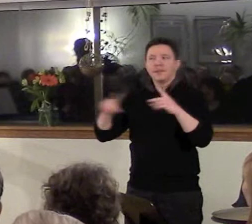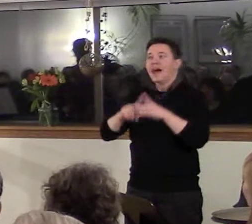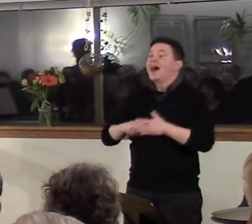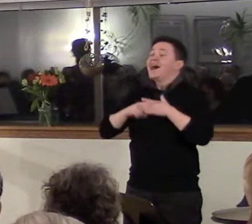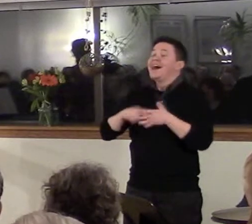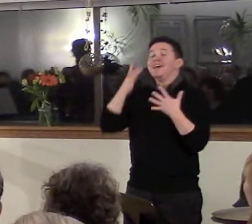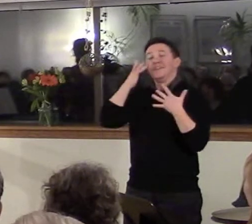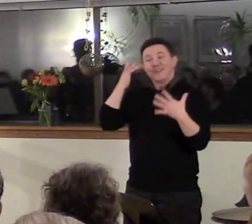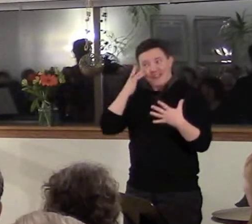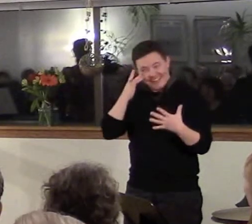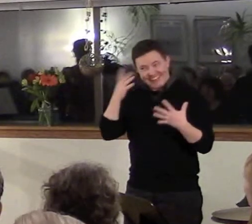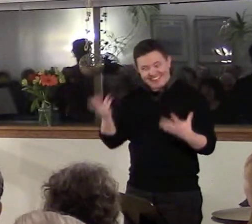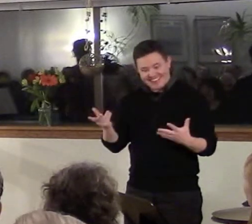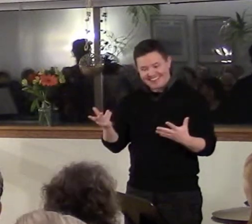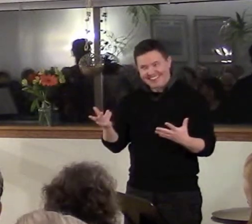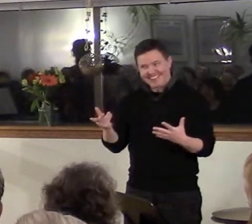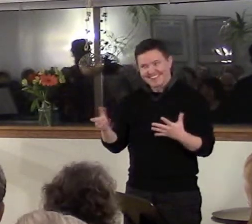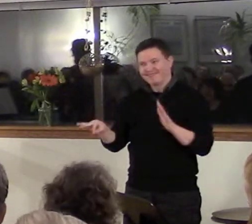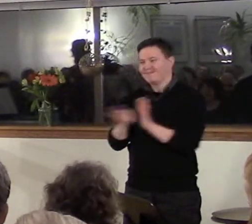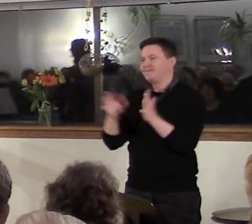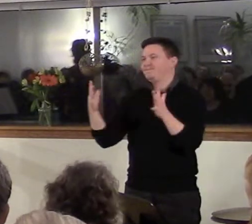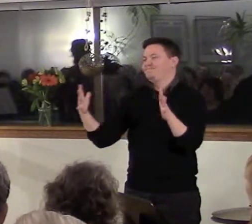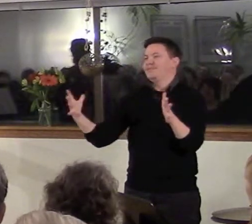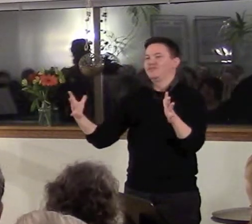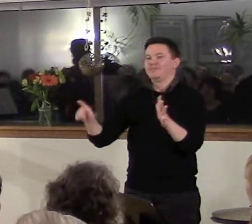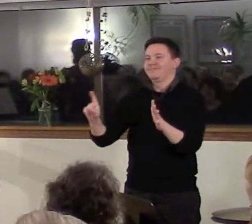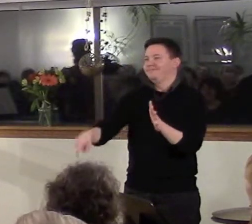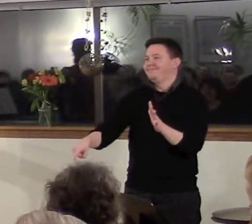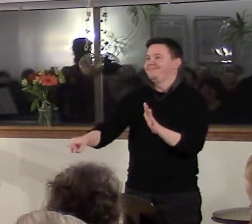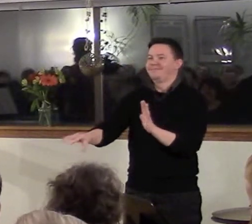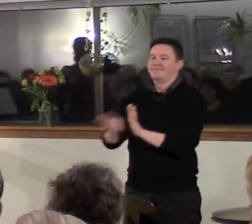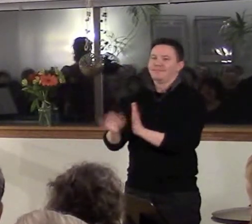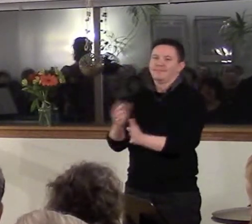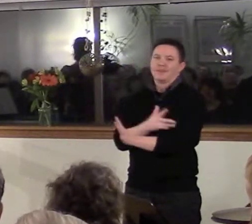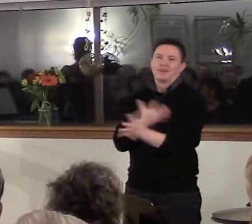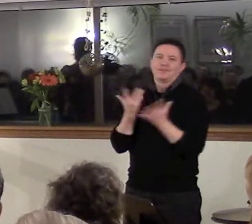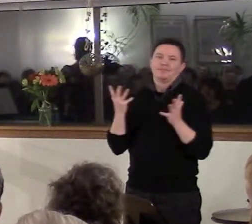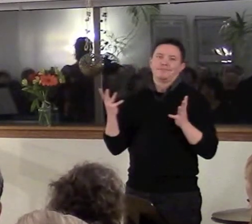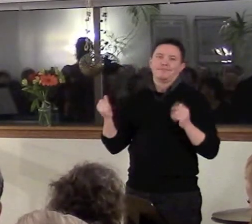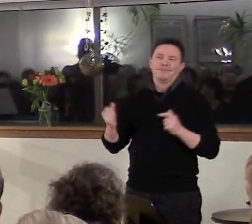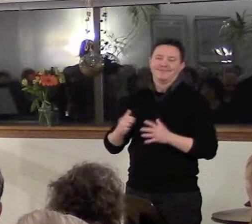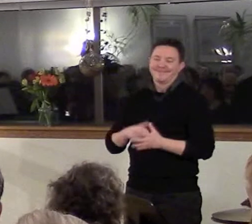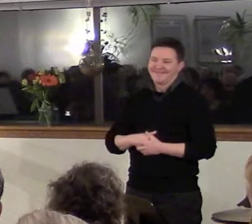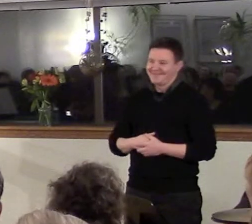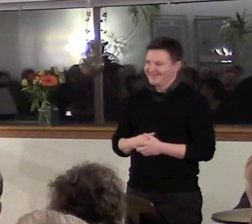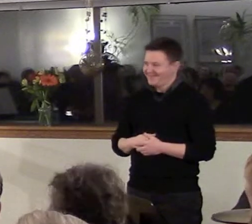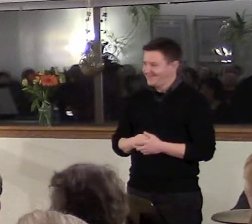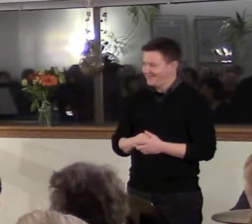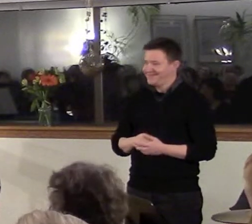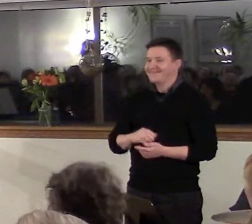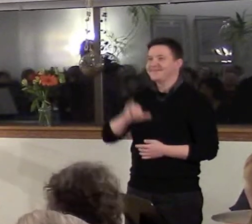crying, and then I said, this is the song I have to sing, this is the one. When it